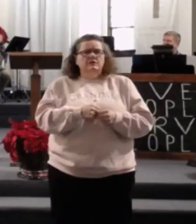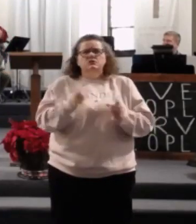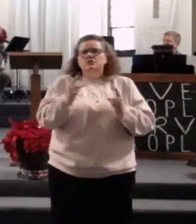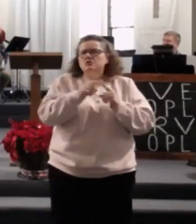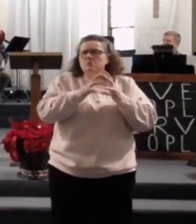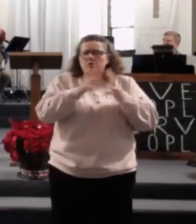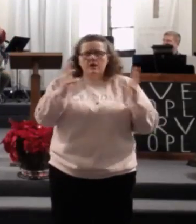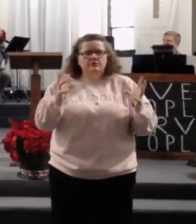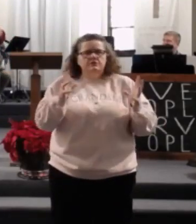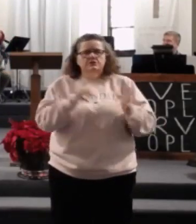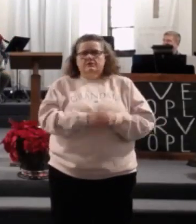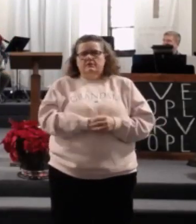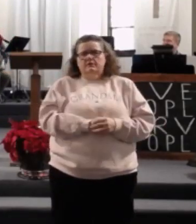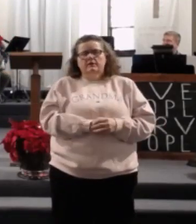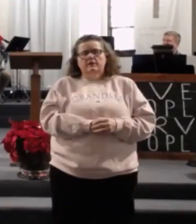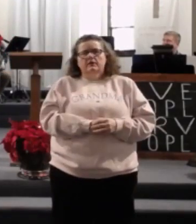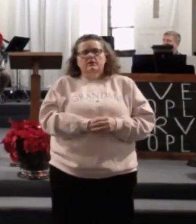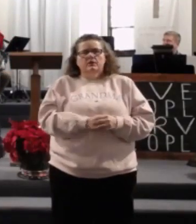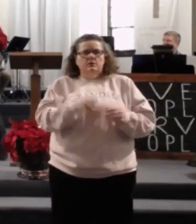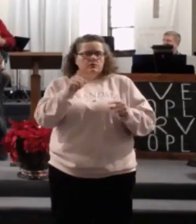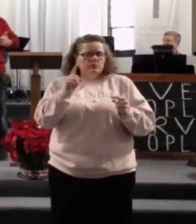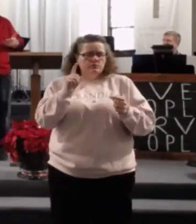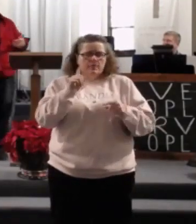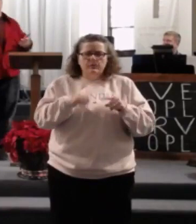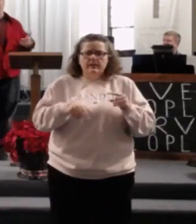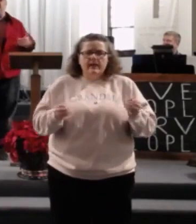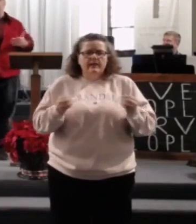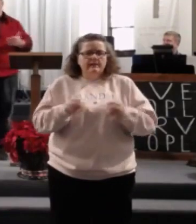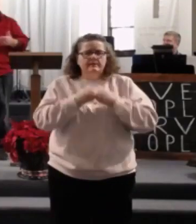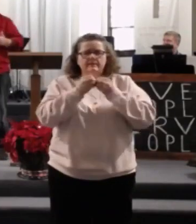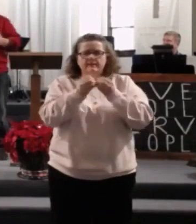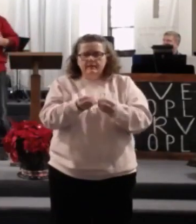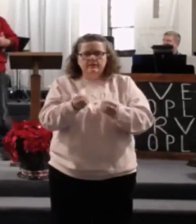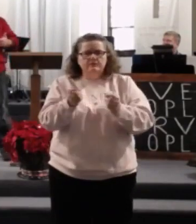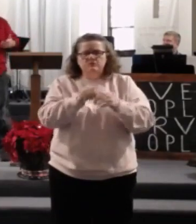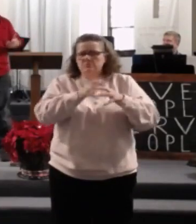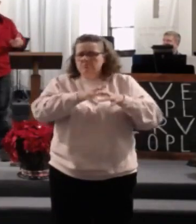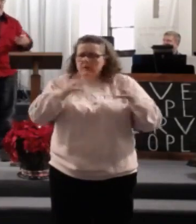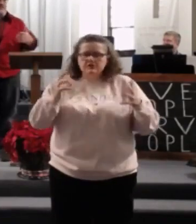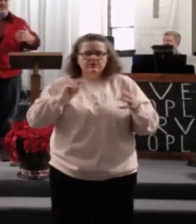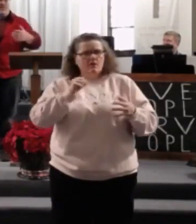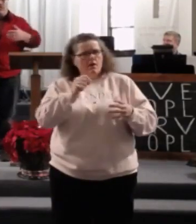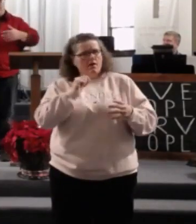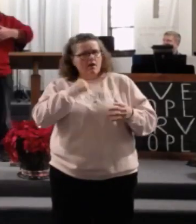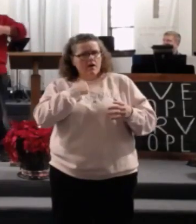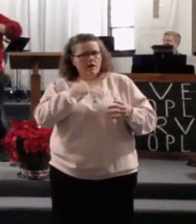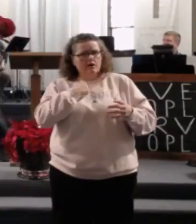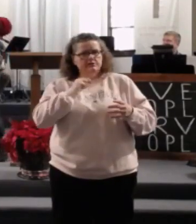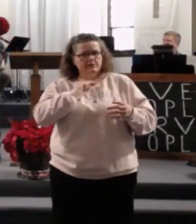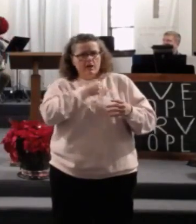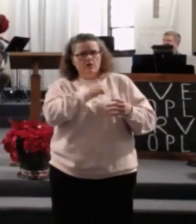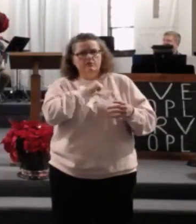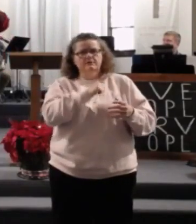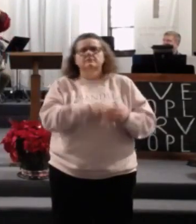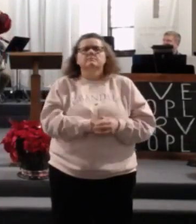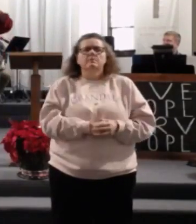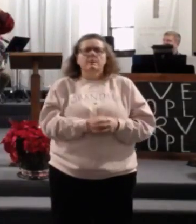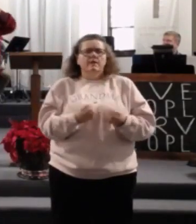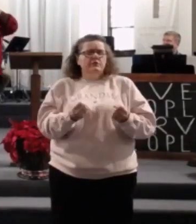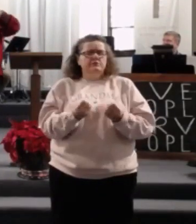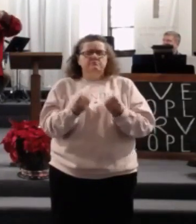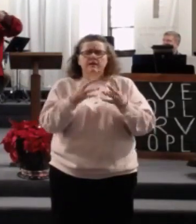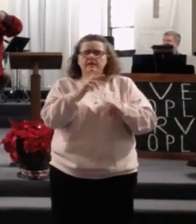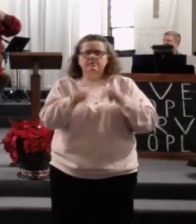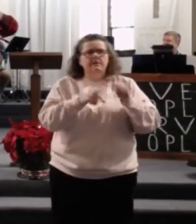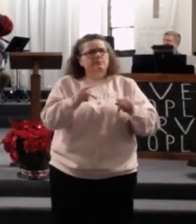More reality, we can't give enough of ourselves because God asks us to give more. Because there's a wide mission field out there,